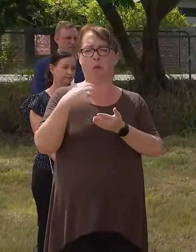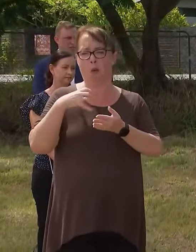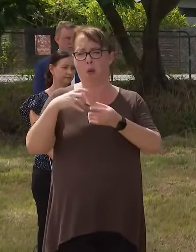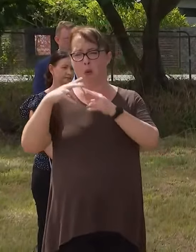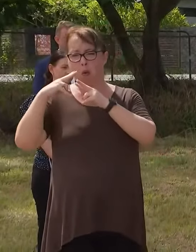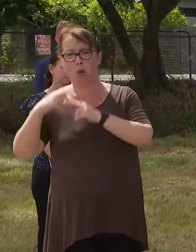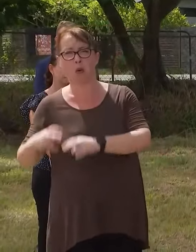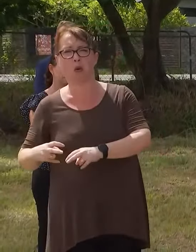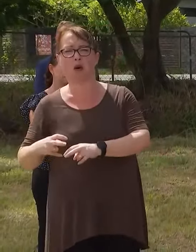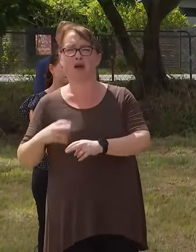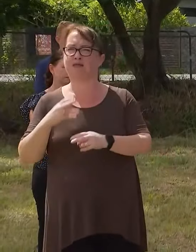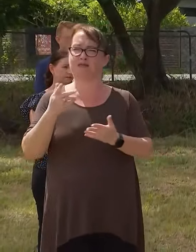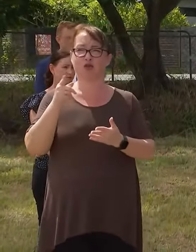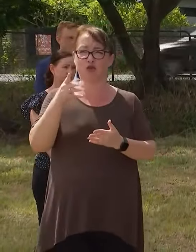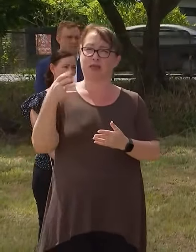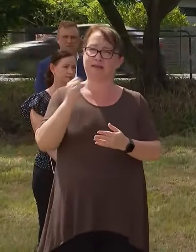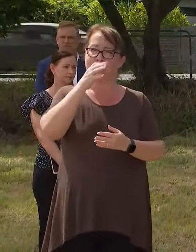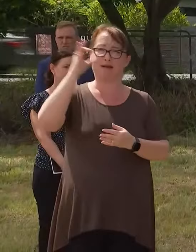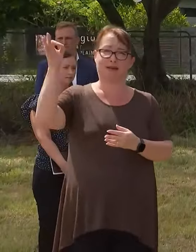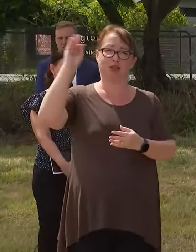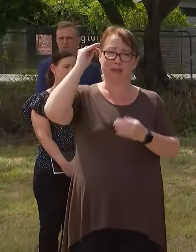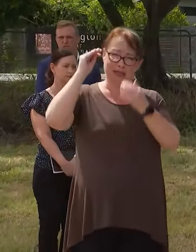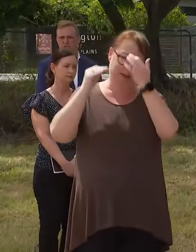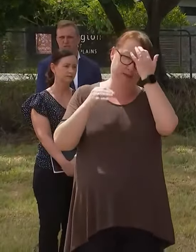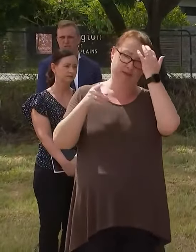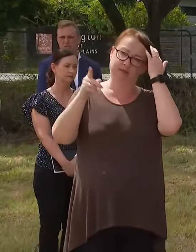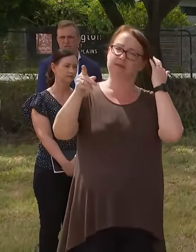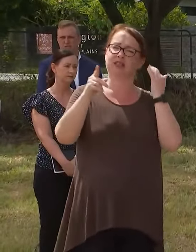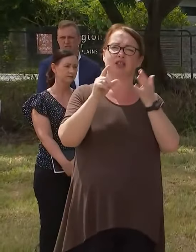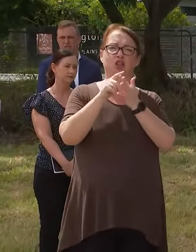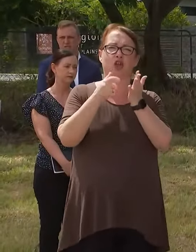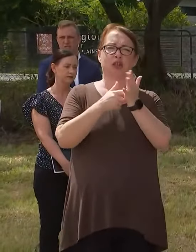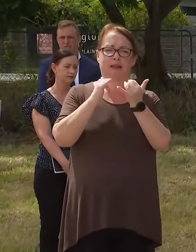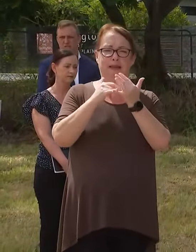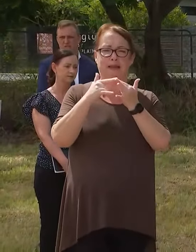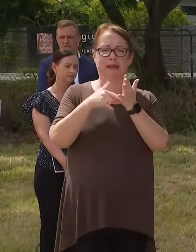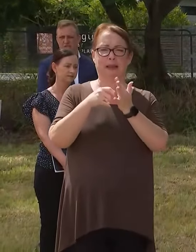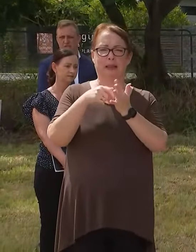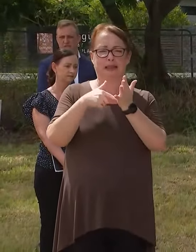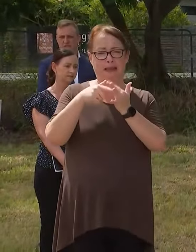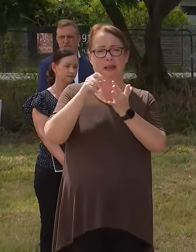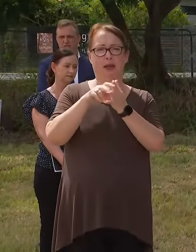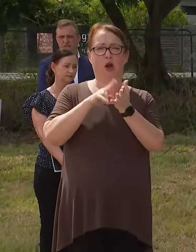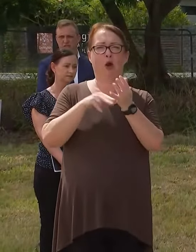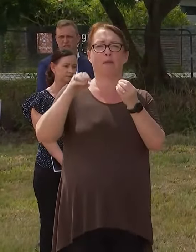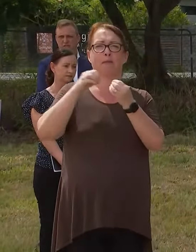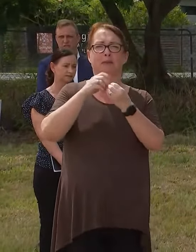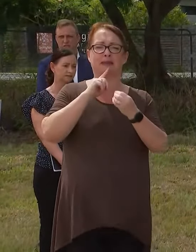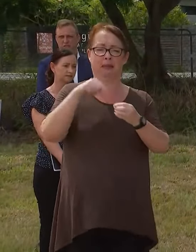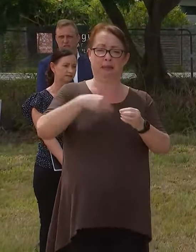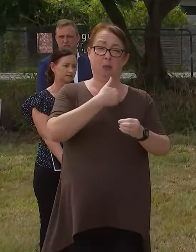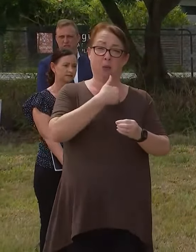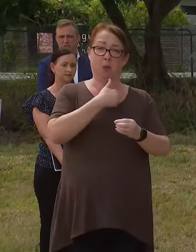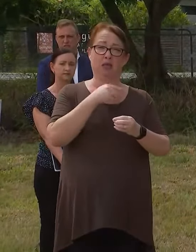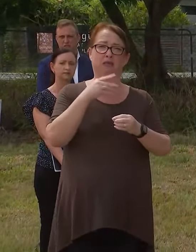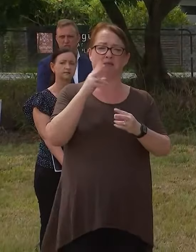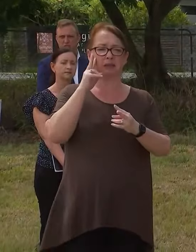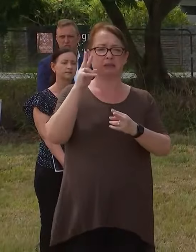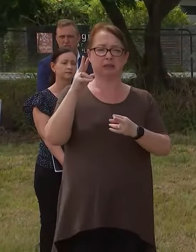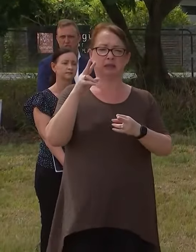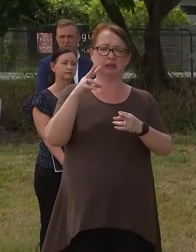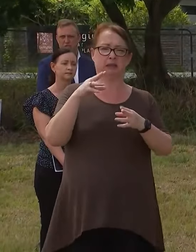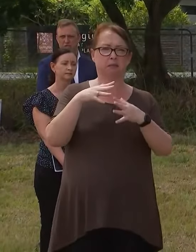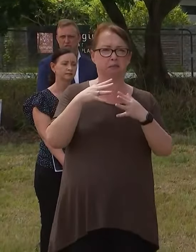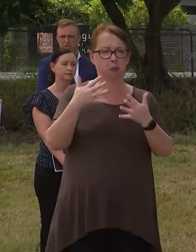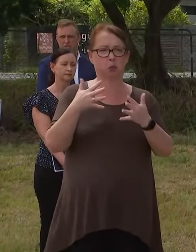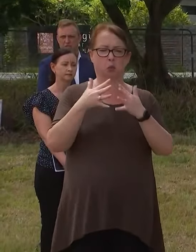questions. They are questions for the committee. Premier, Dr. Stepanov issued a statement this morning saying yes. It's entirely expected that as part of any meaningful change process, there